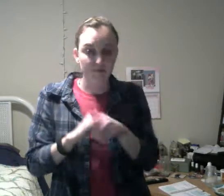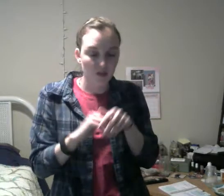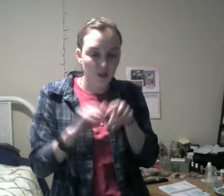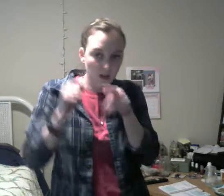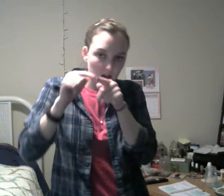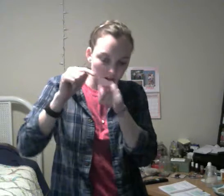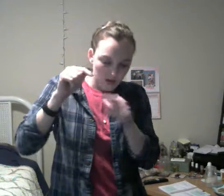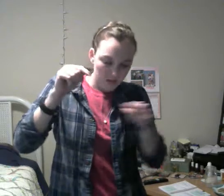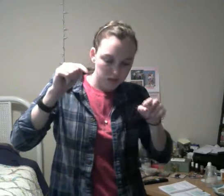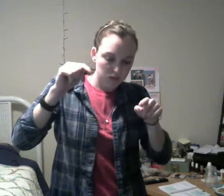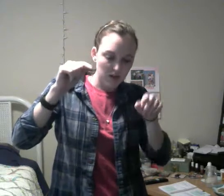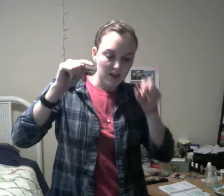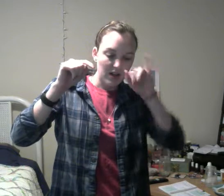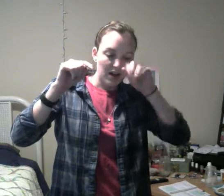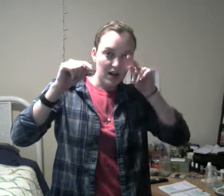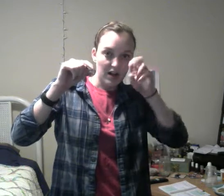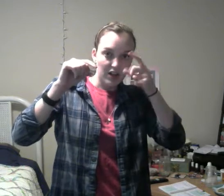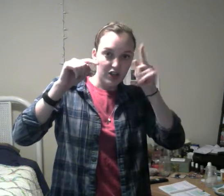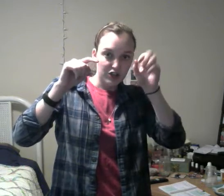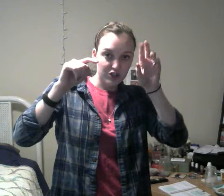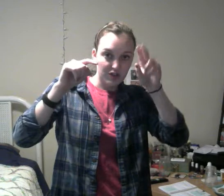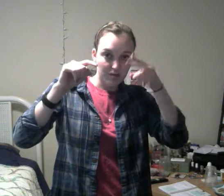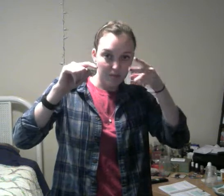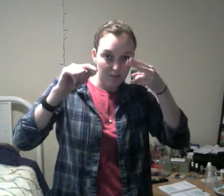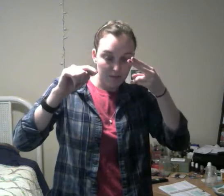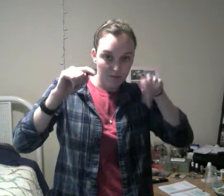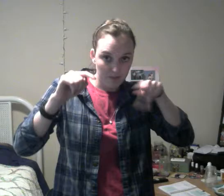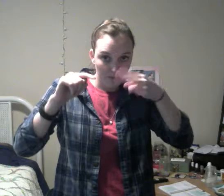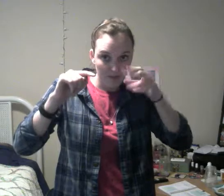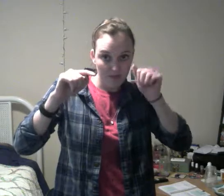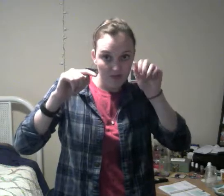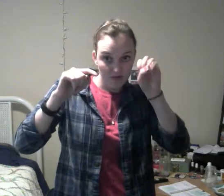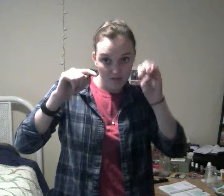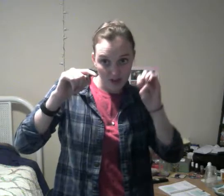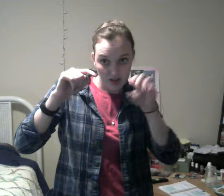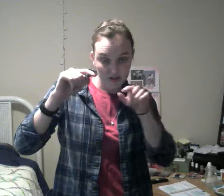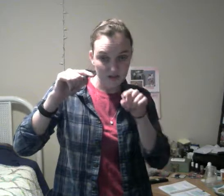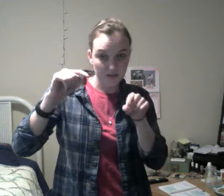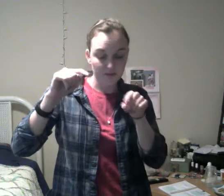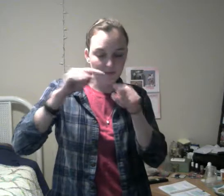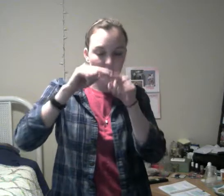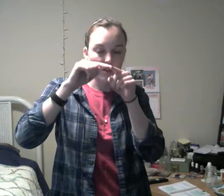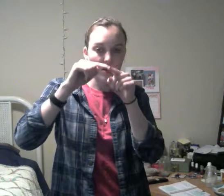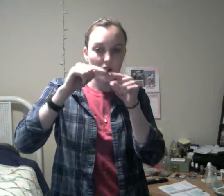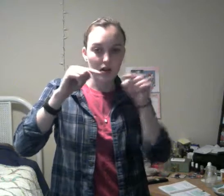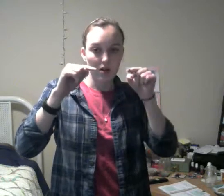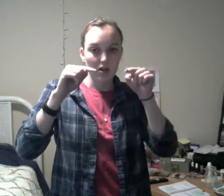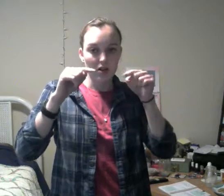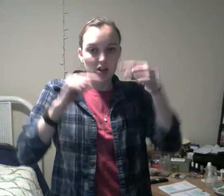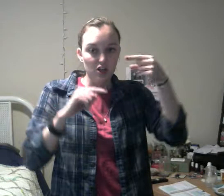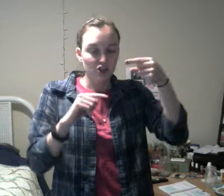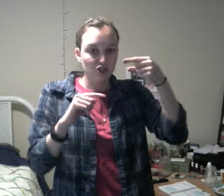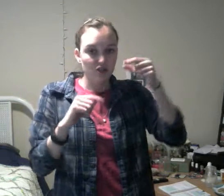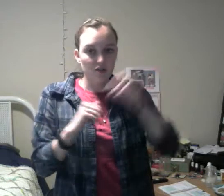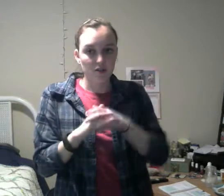broken into 3 parts. We have the G1 phase, where the cell's going to grow. G actually stands for gap. We've got the S phase, where we're